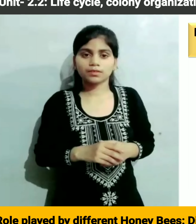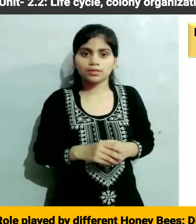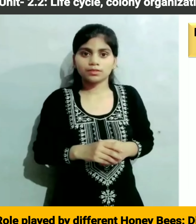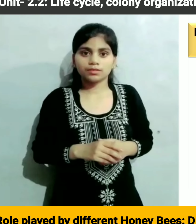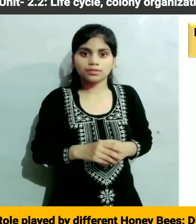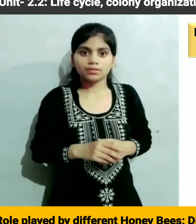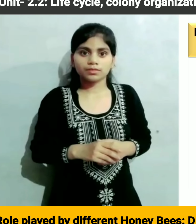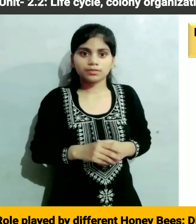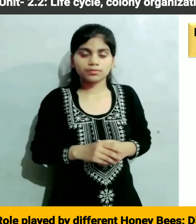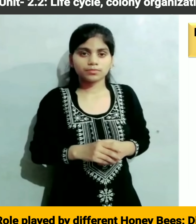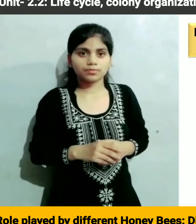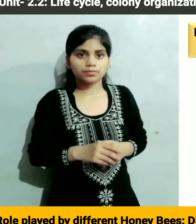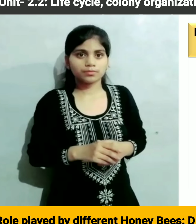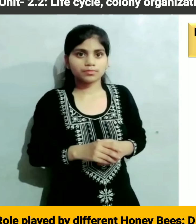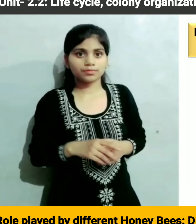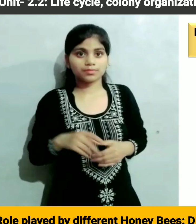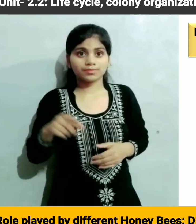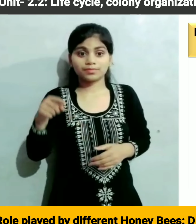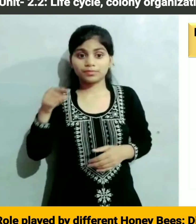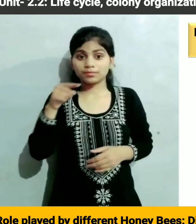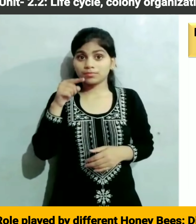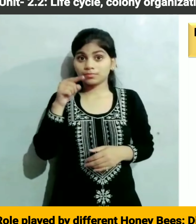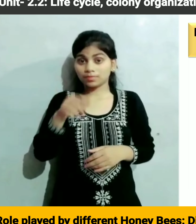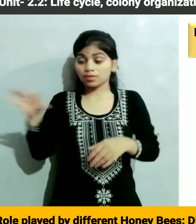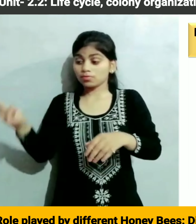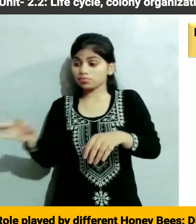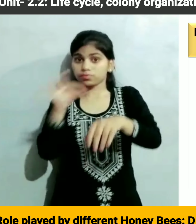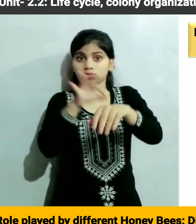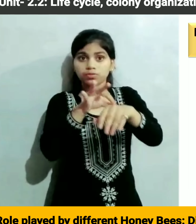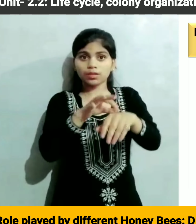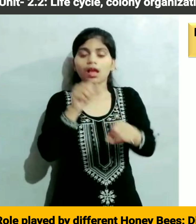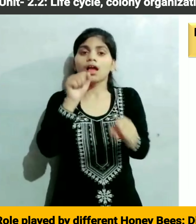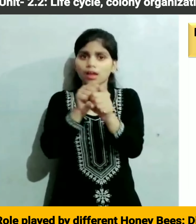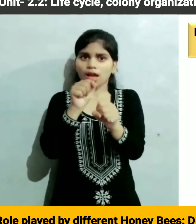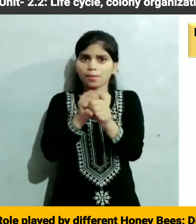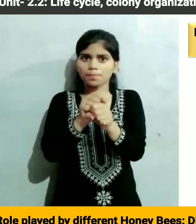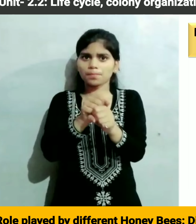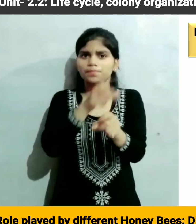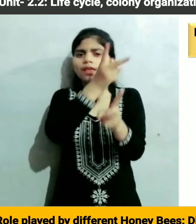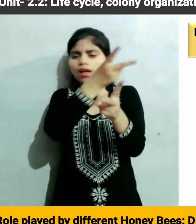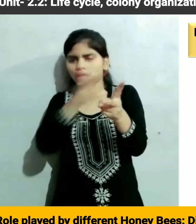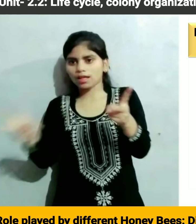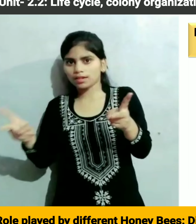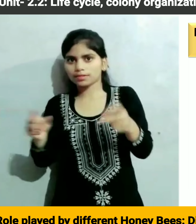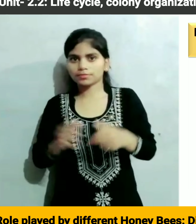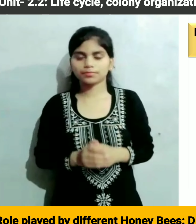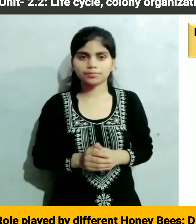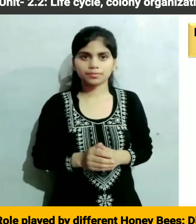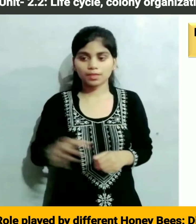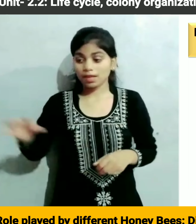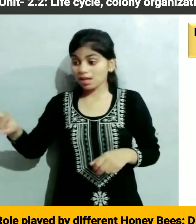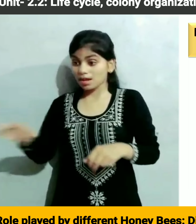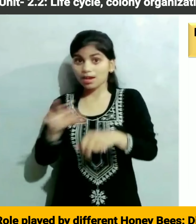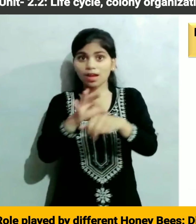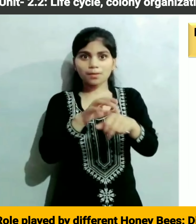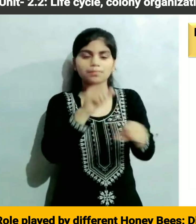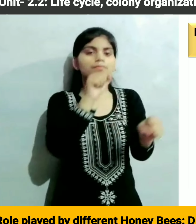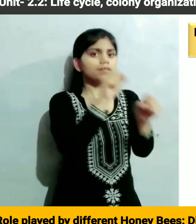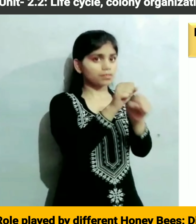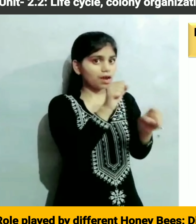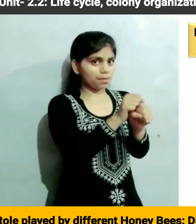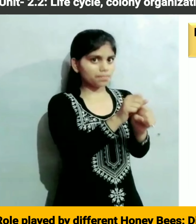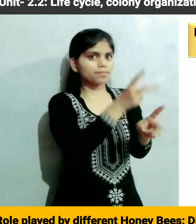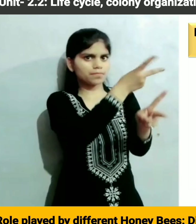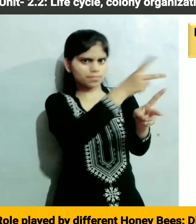Role played by different honeybee. Different honeybees have different functions to